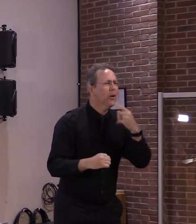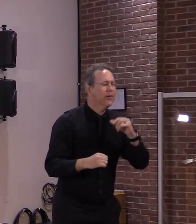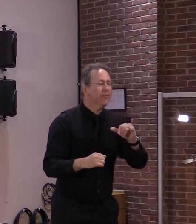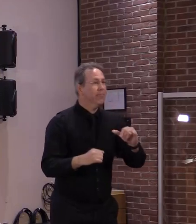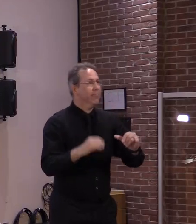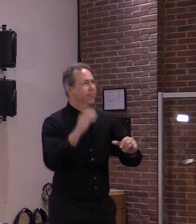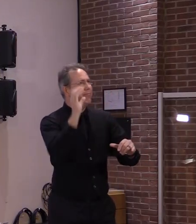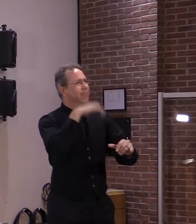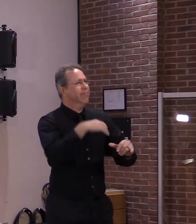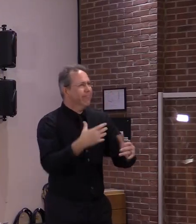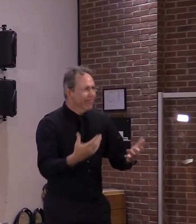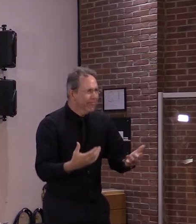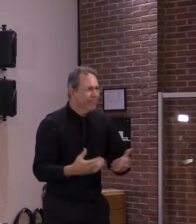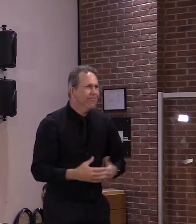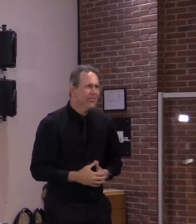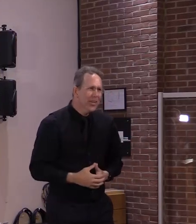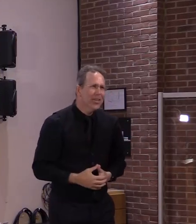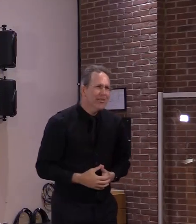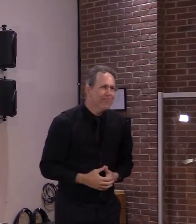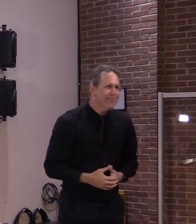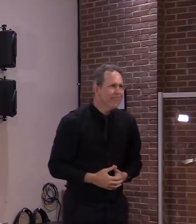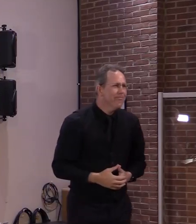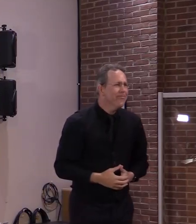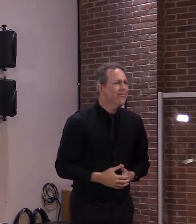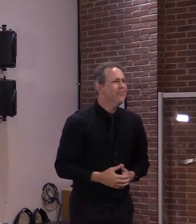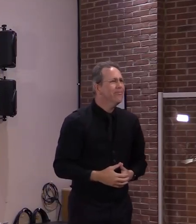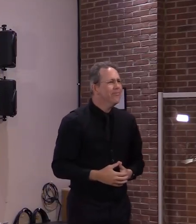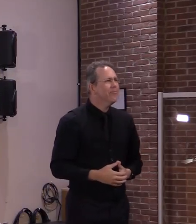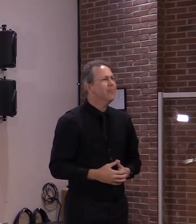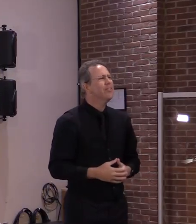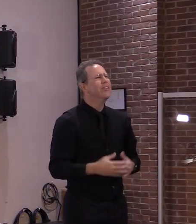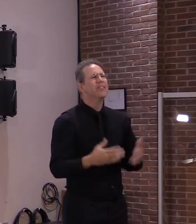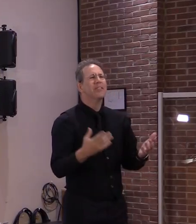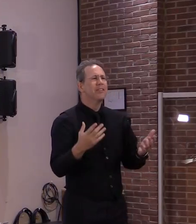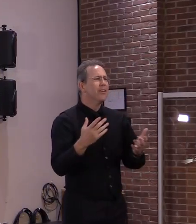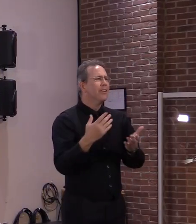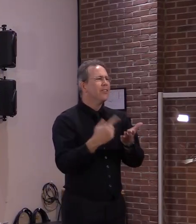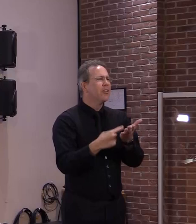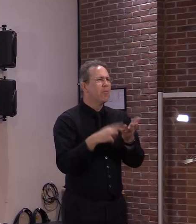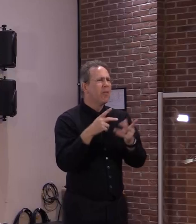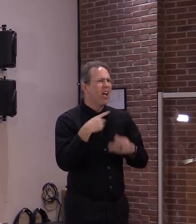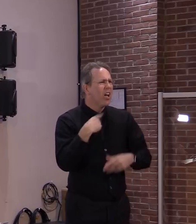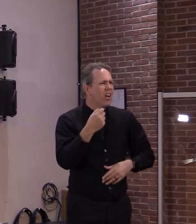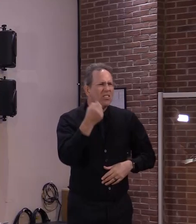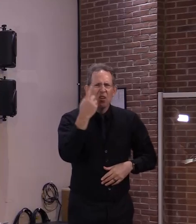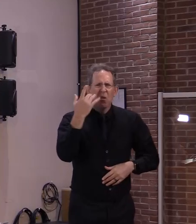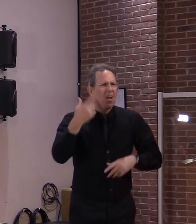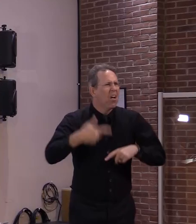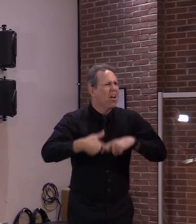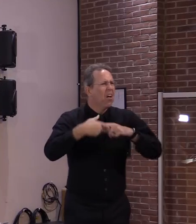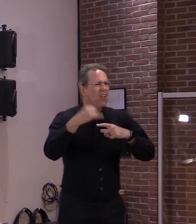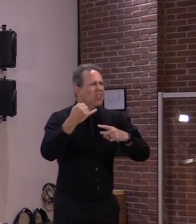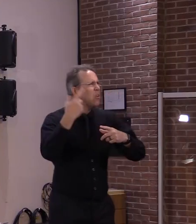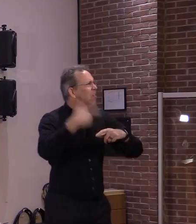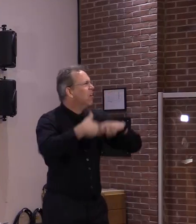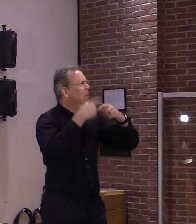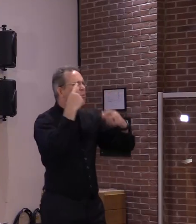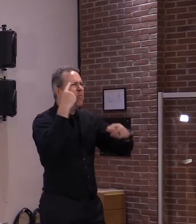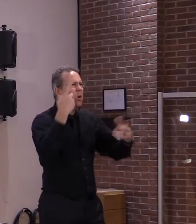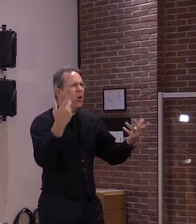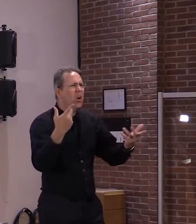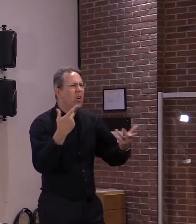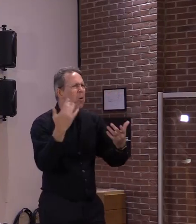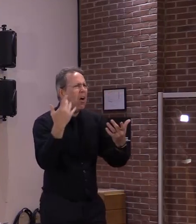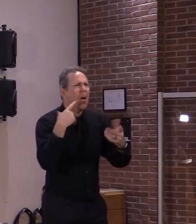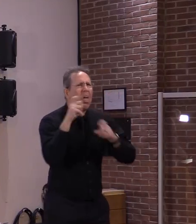some of them not clearly understanding why the pause was important to do, and just saying,